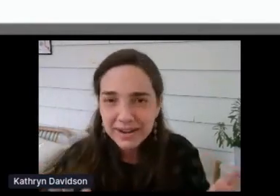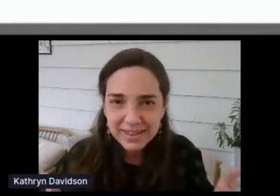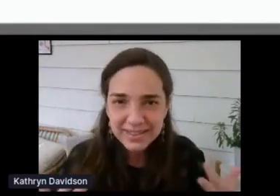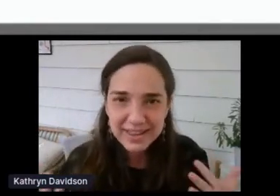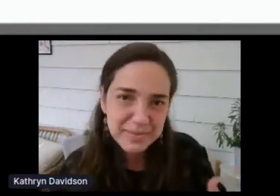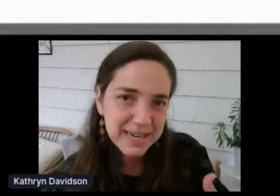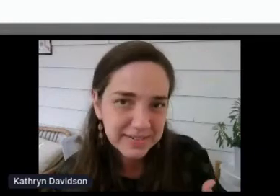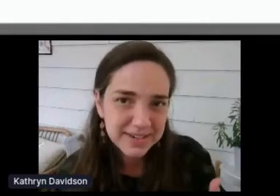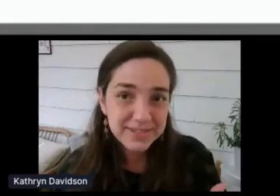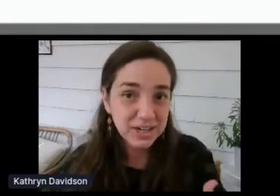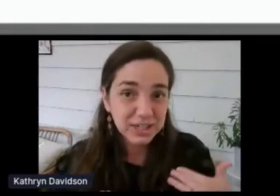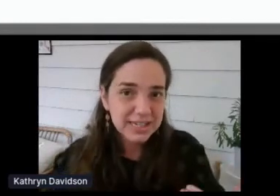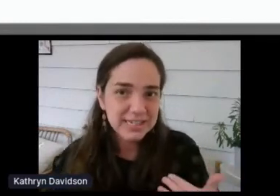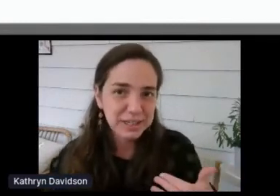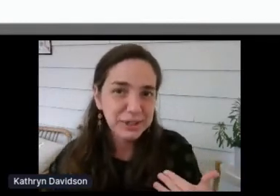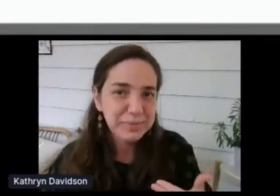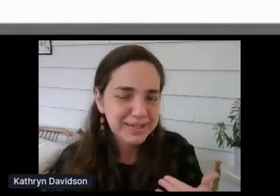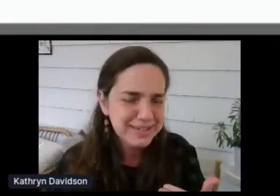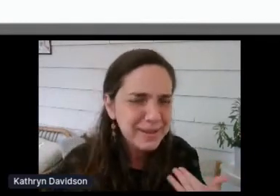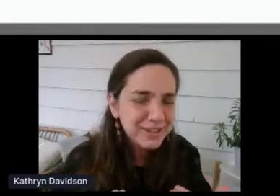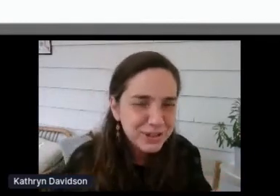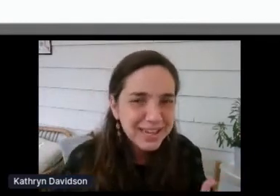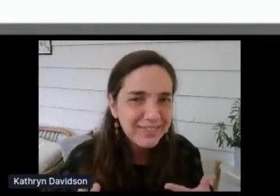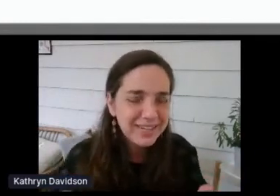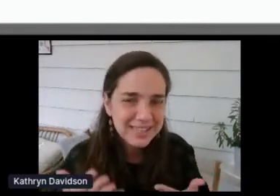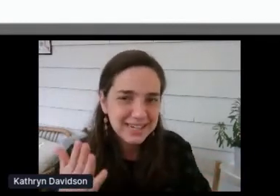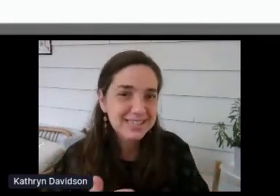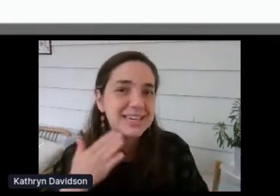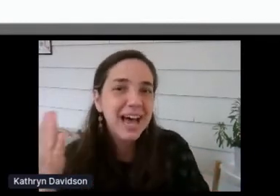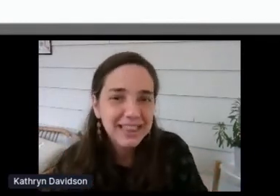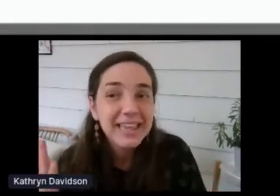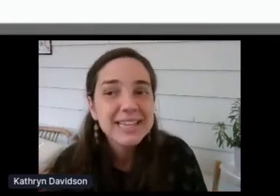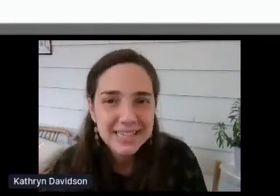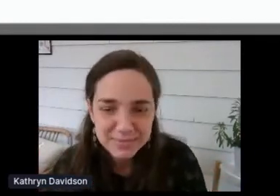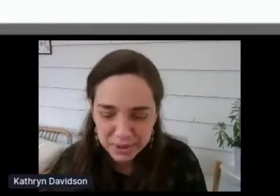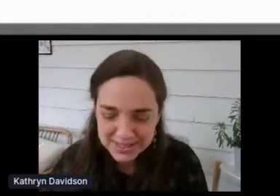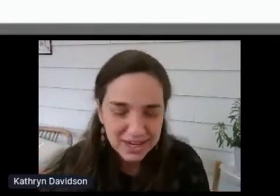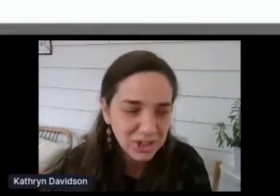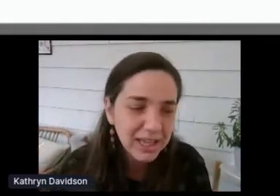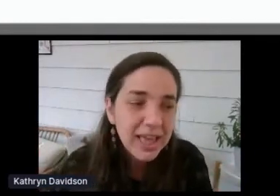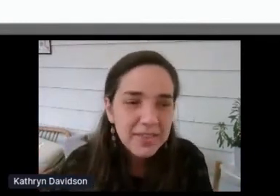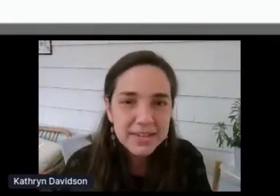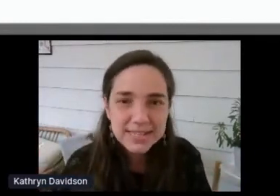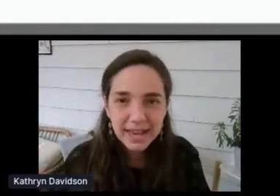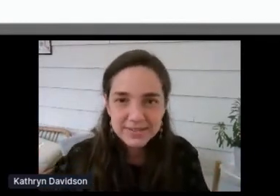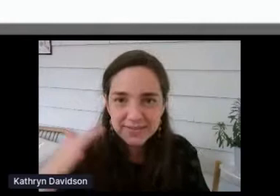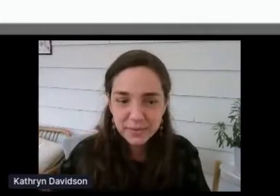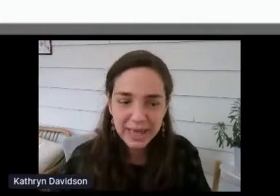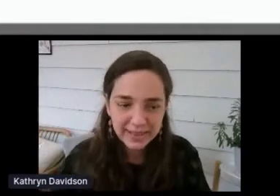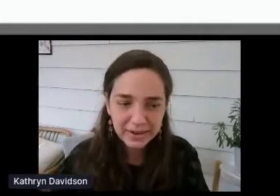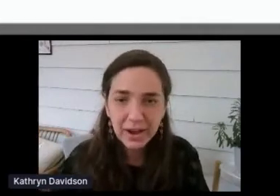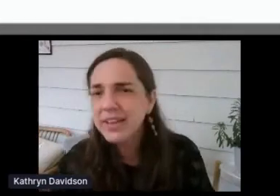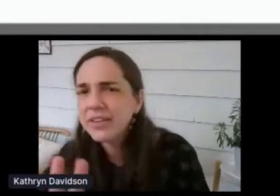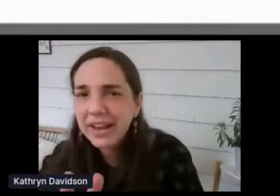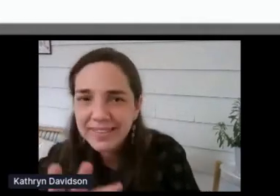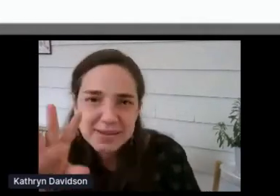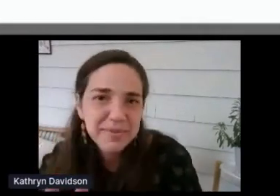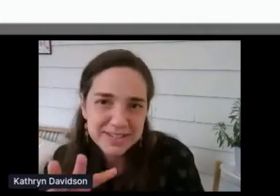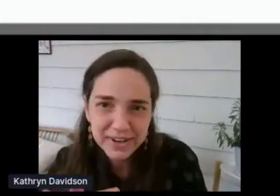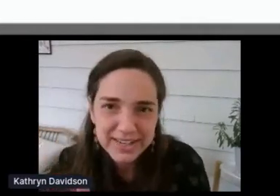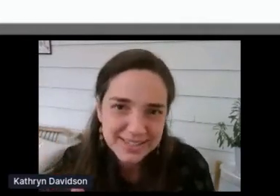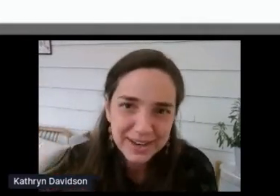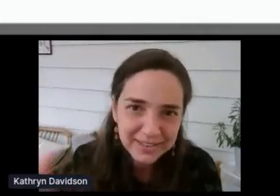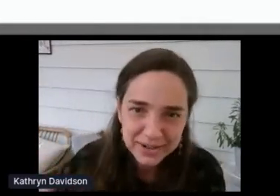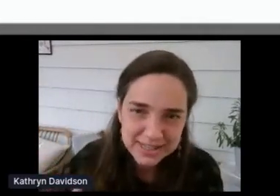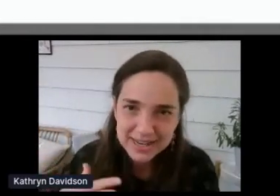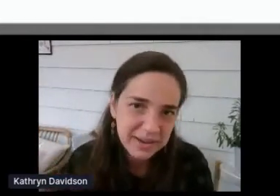you might think that the imitative stuff is actually easy to learn, but there's some interesting evidence that it's not the easiest parts, actually, that it's the kind of stuff that we get later. On the other hand, some of it